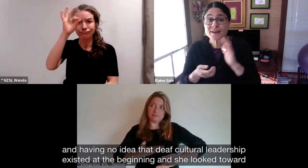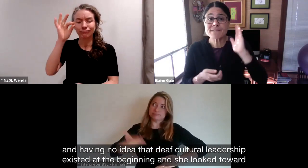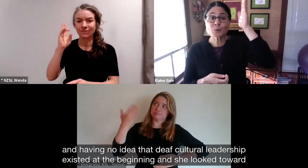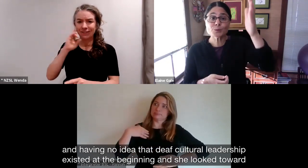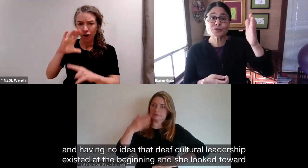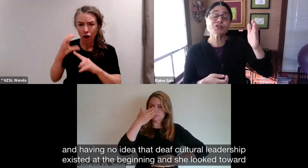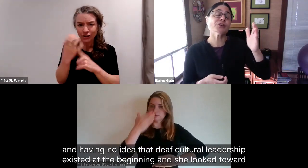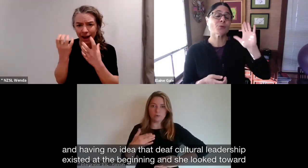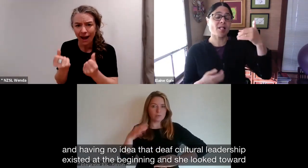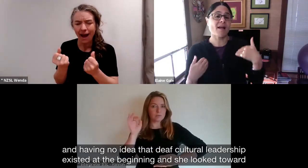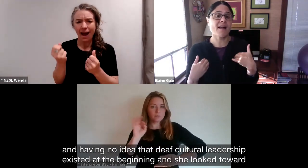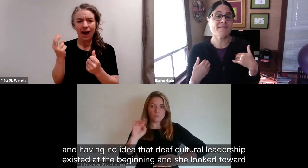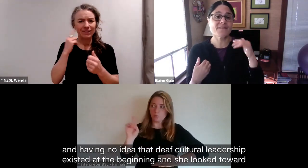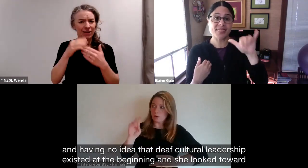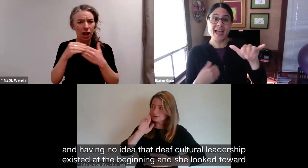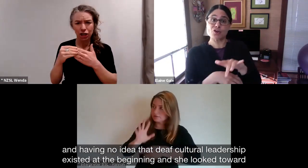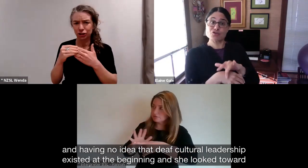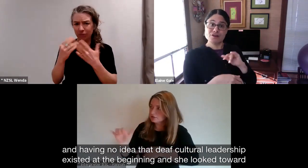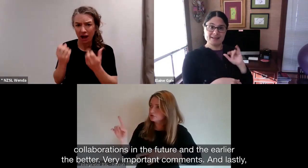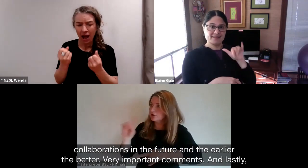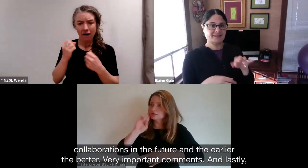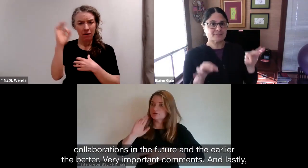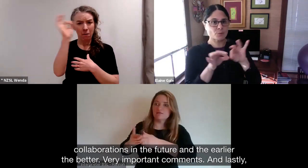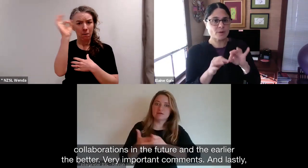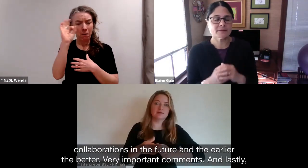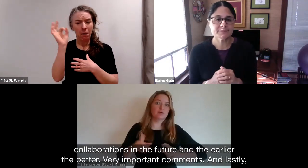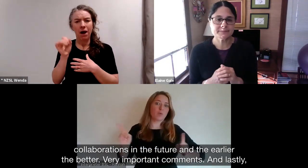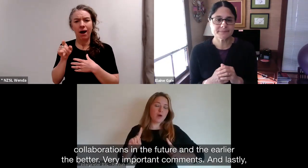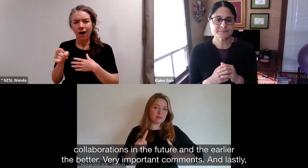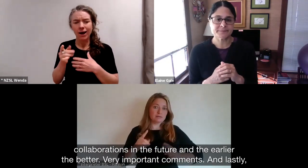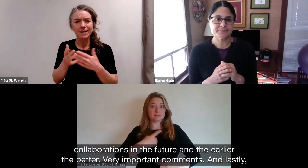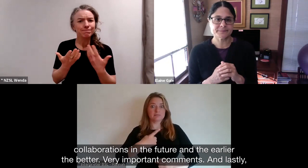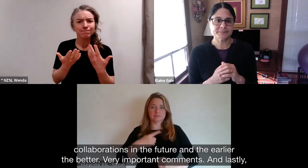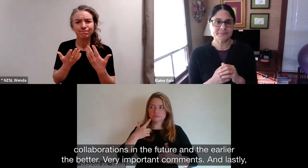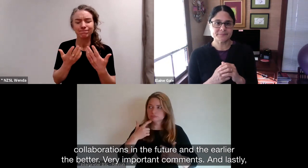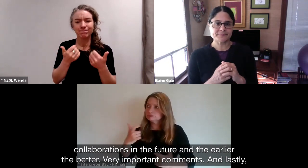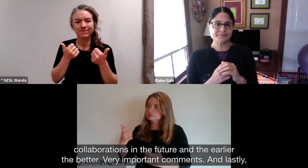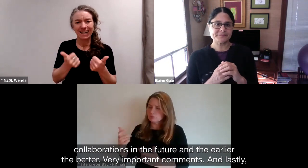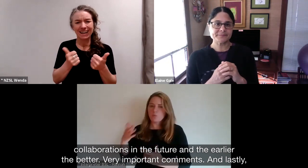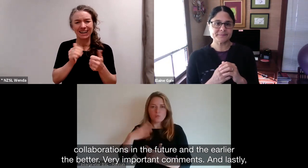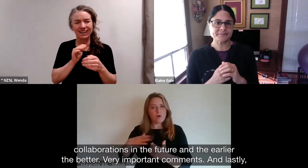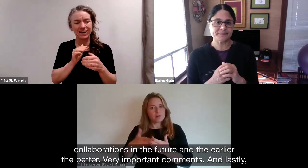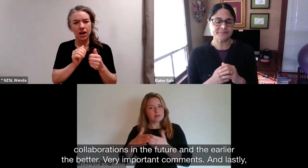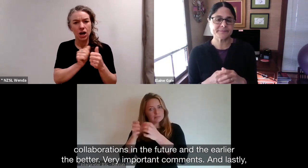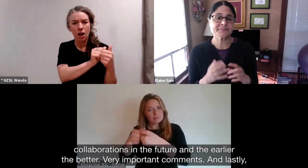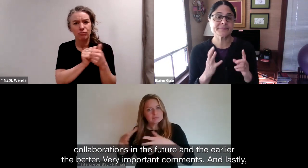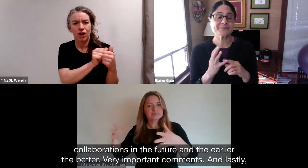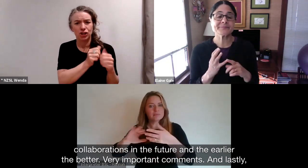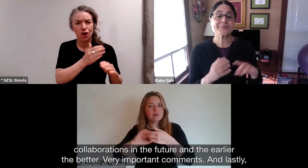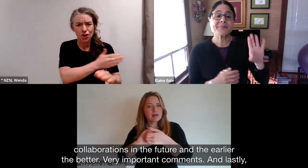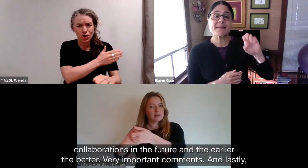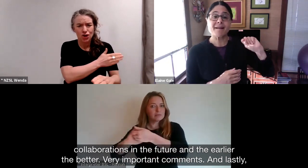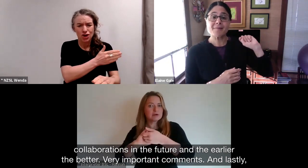culture or leadership existed at the beginning and to look toward collaborations in the future and the earlier the better. Very